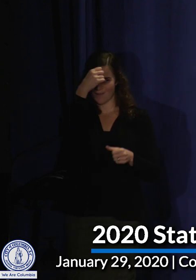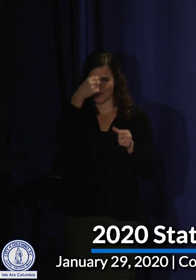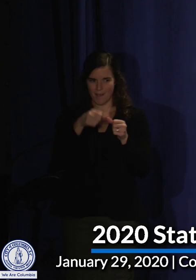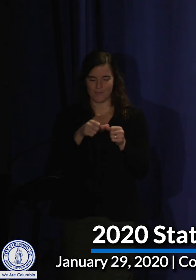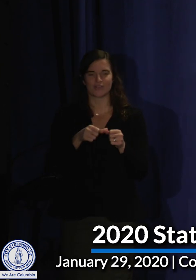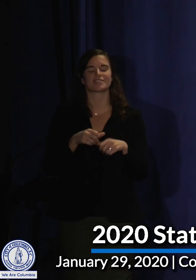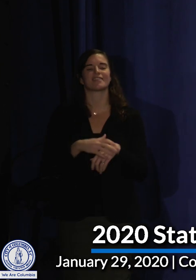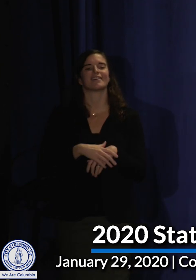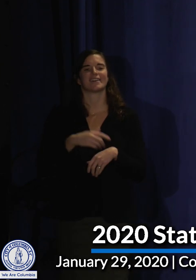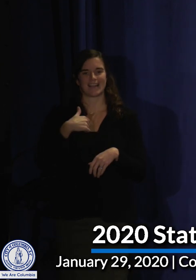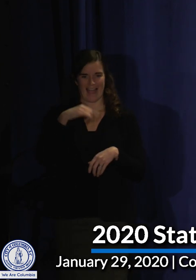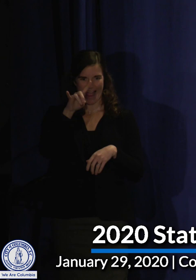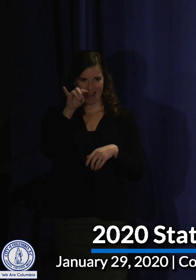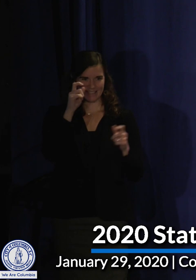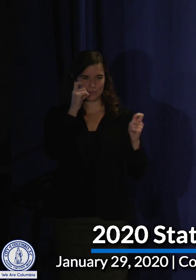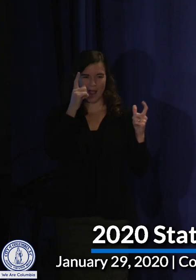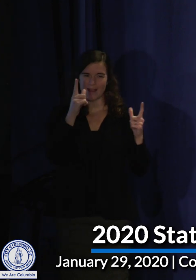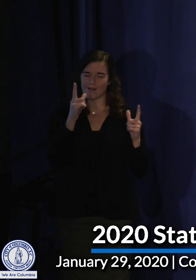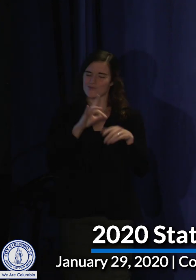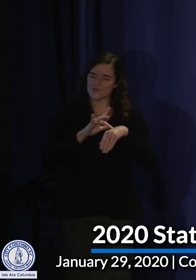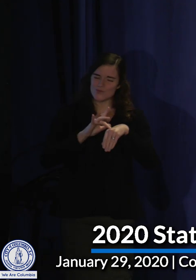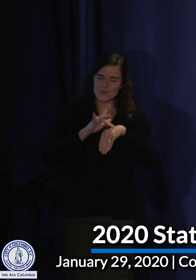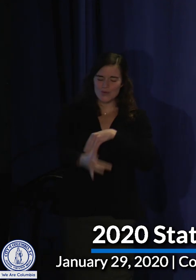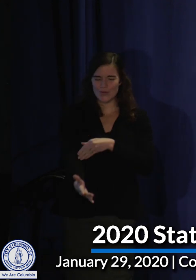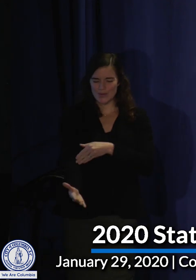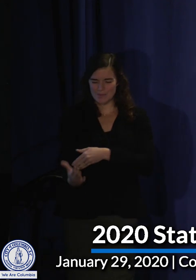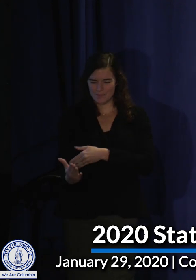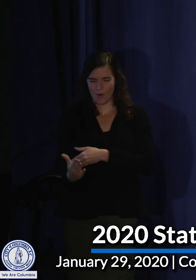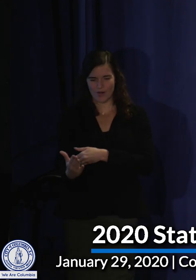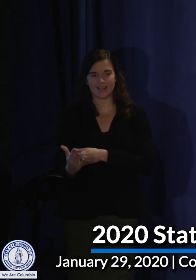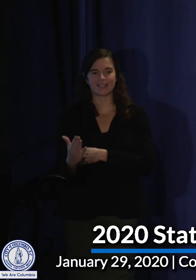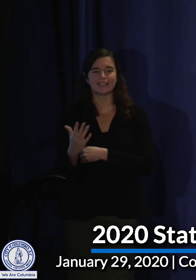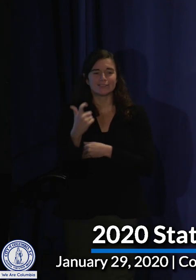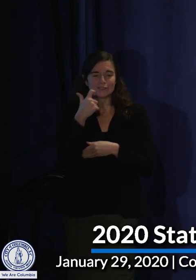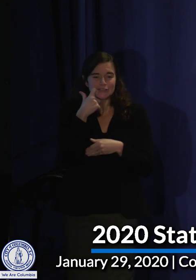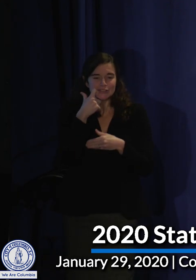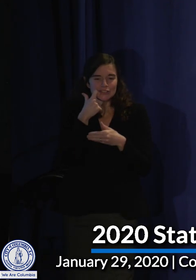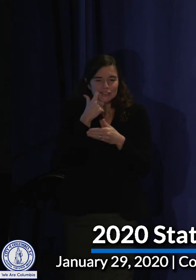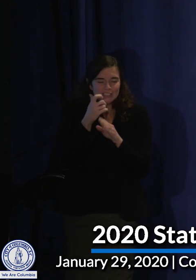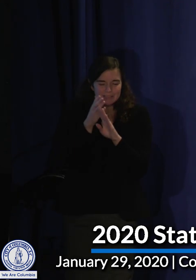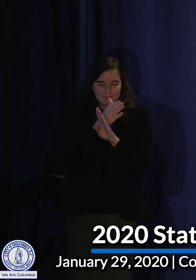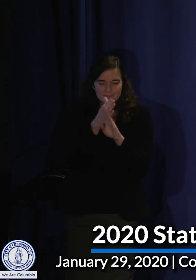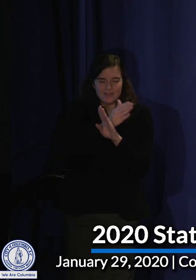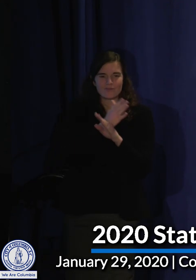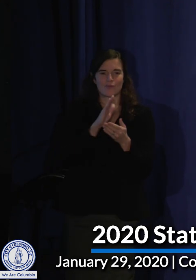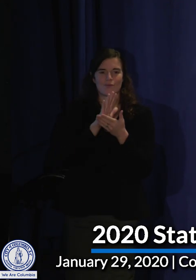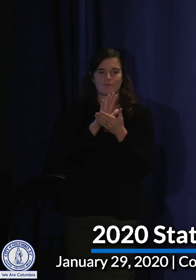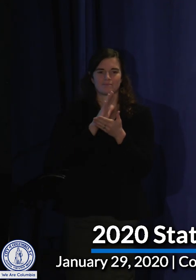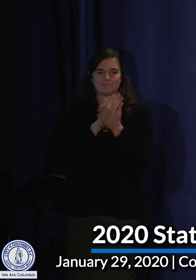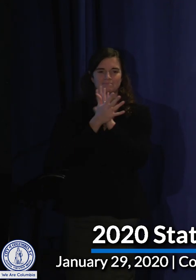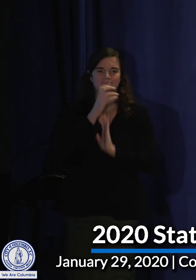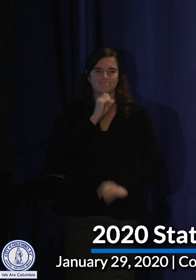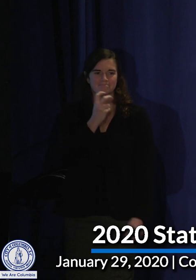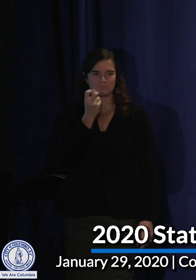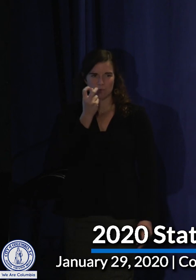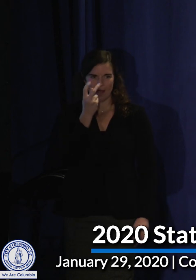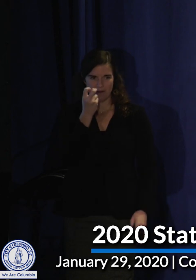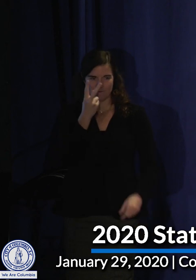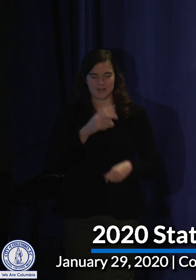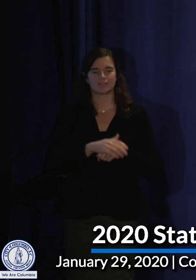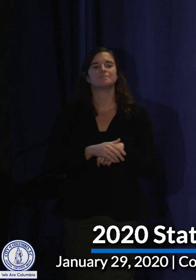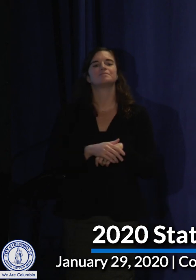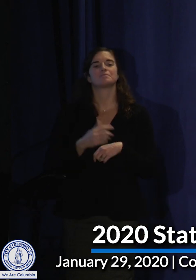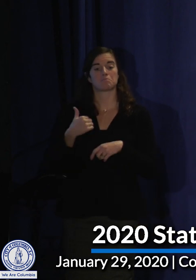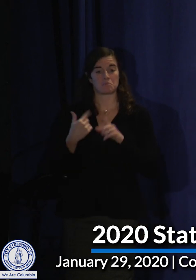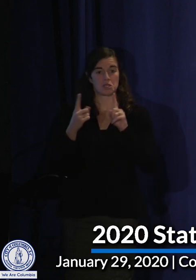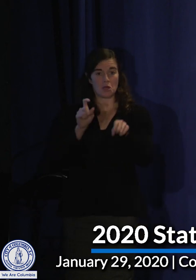waking up before the crack of dawn, just shy of my 12th birthday, to go to work with my